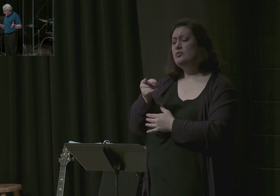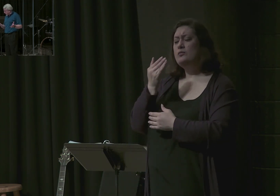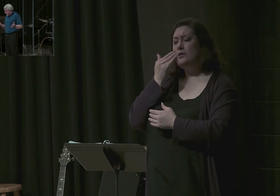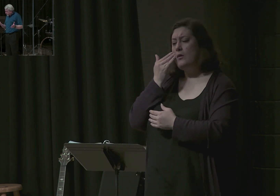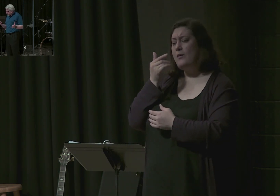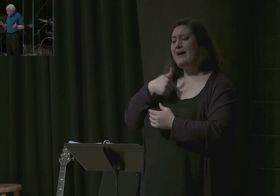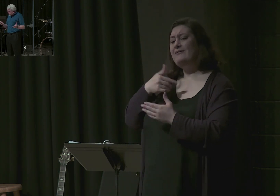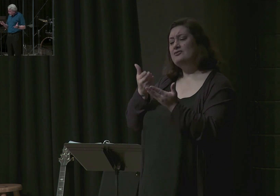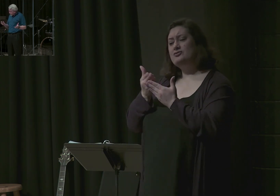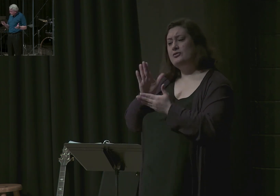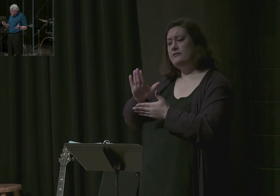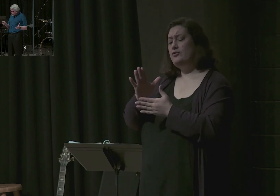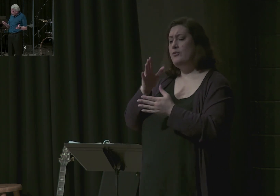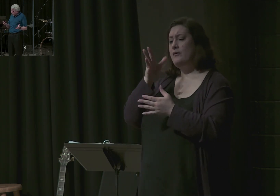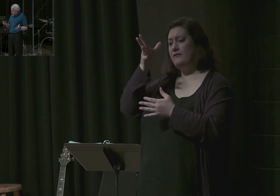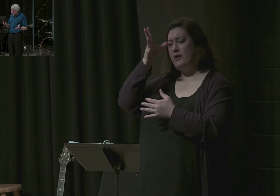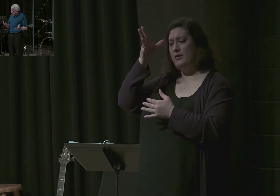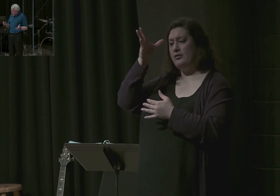your father